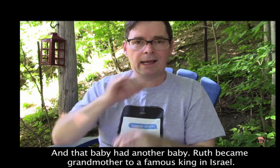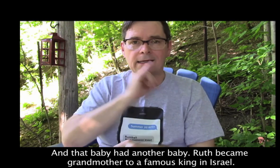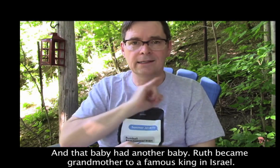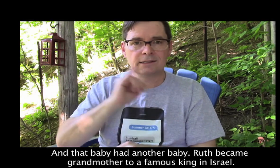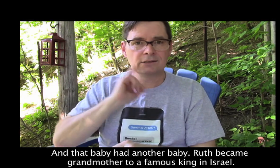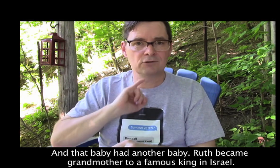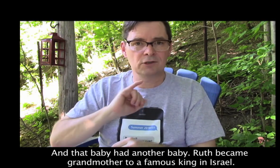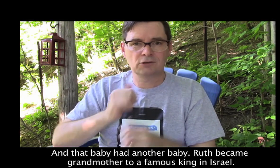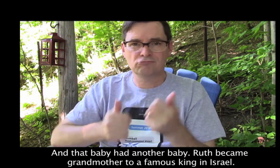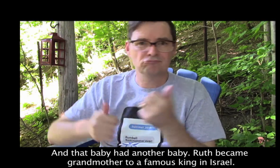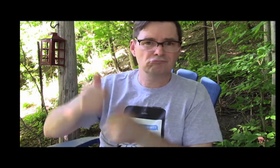in Israel.